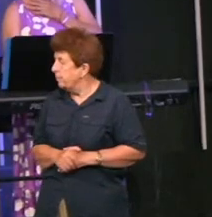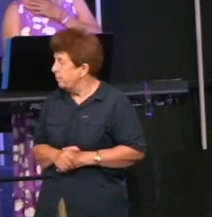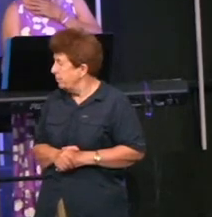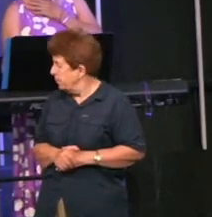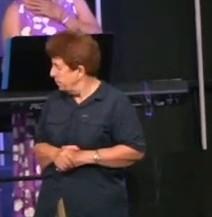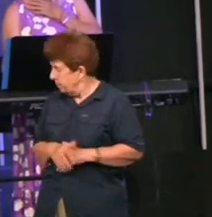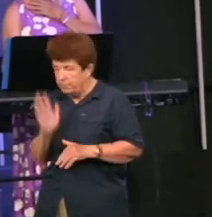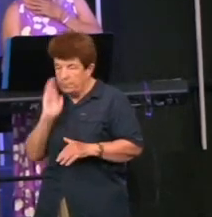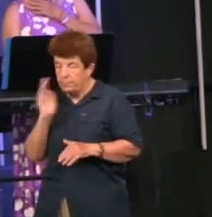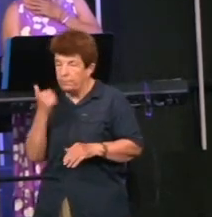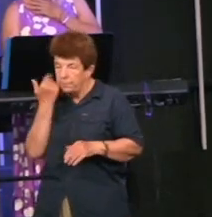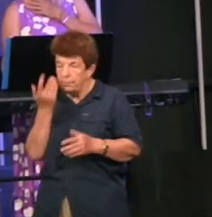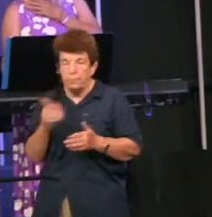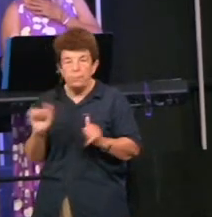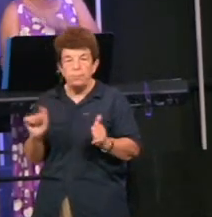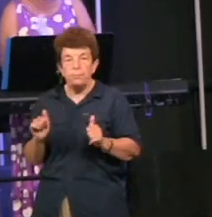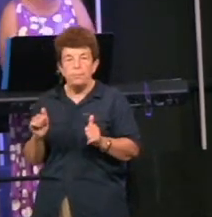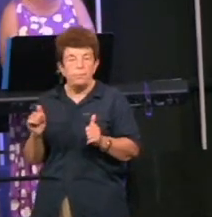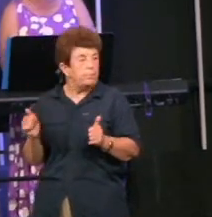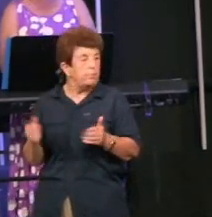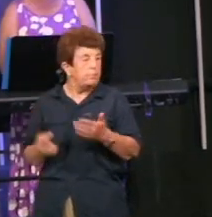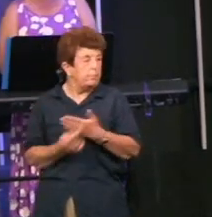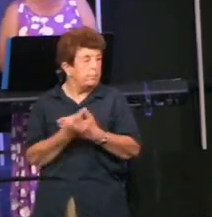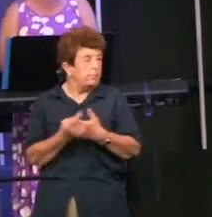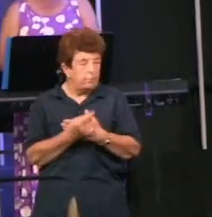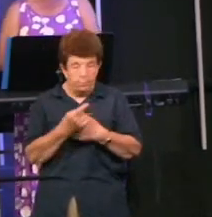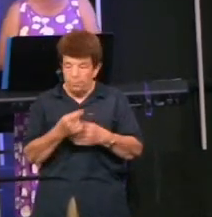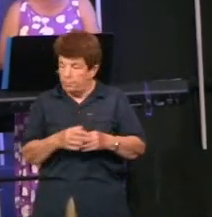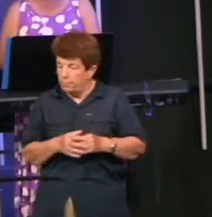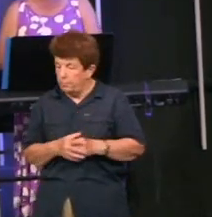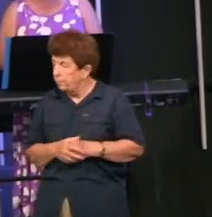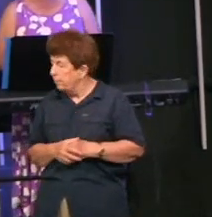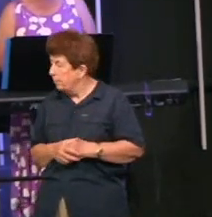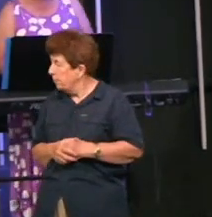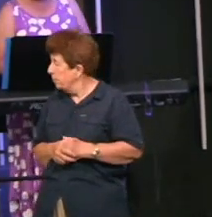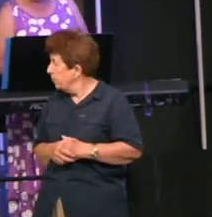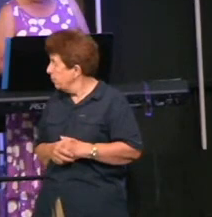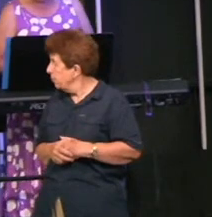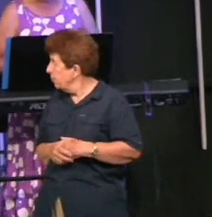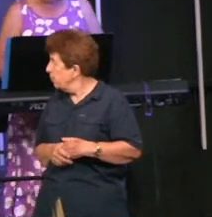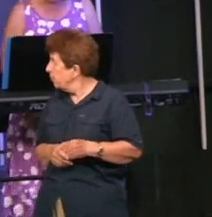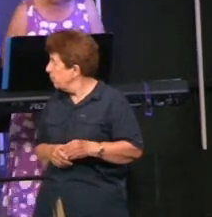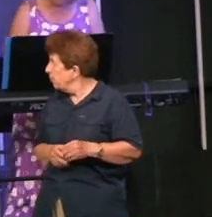And once everyone's served, once everyone's had an opportunity to eat of the bread,